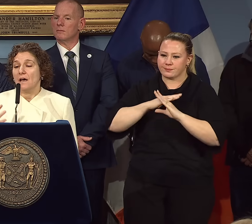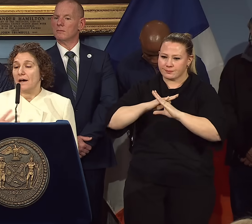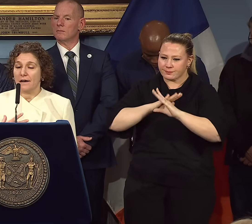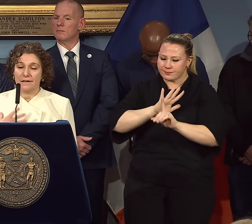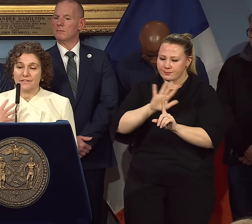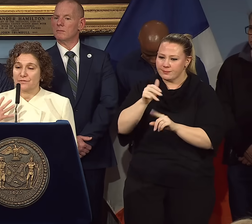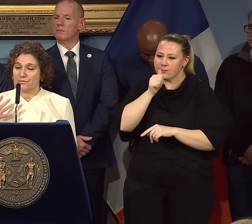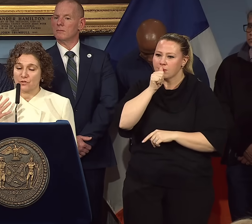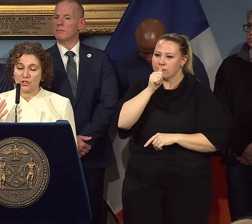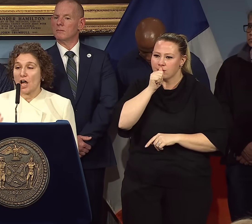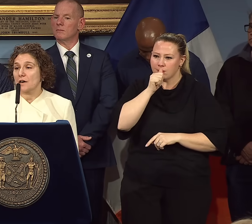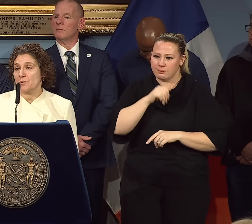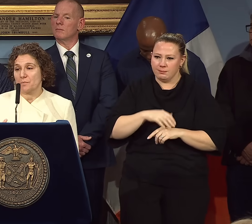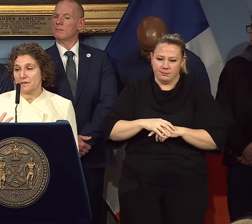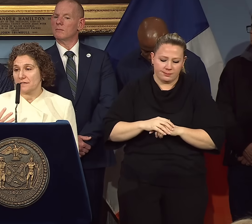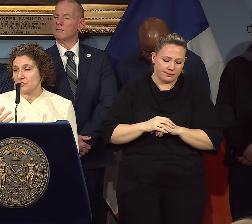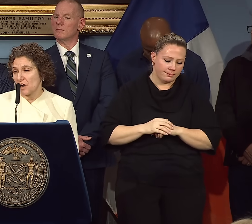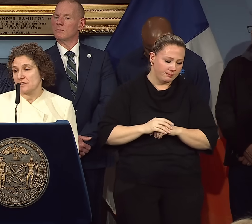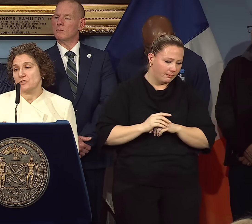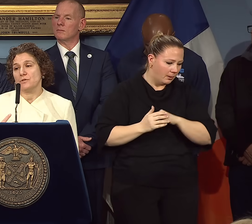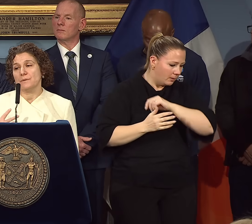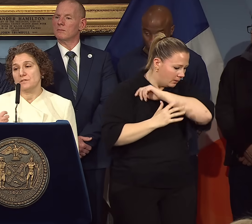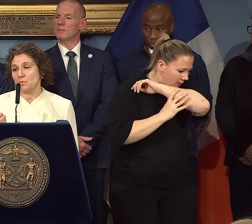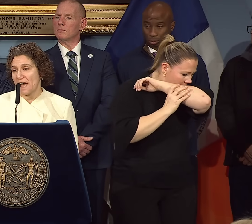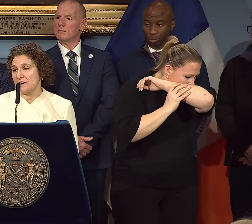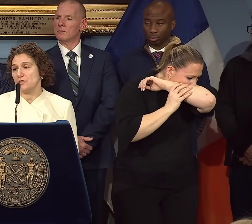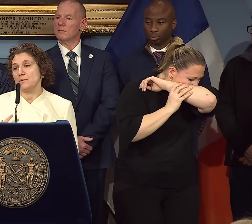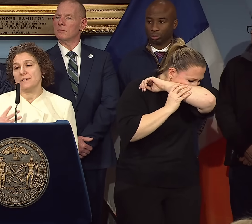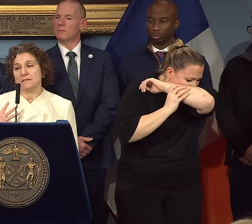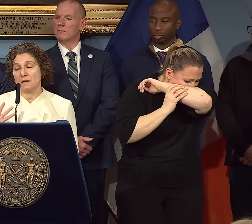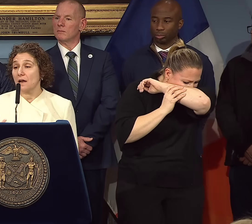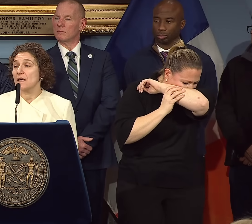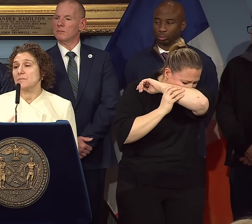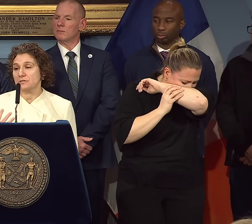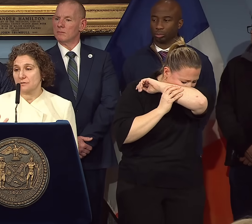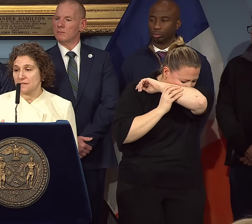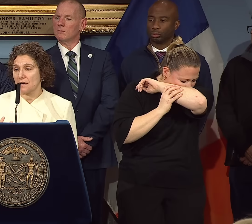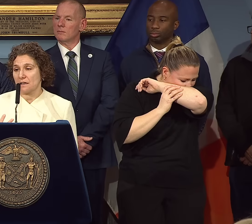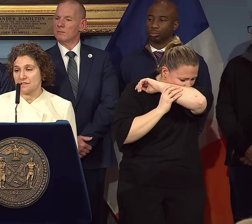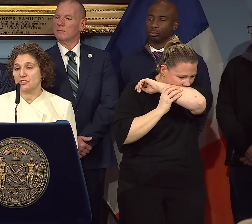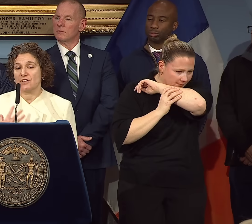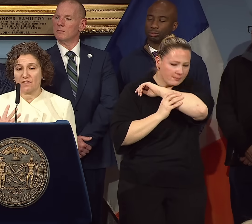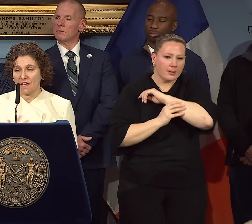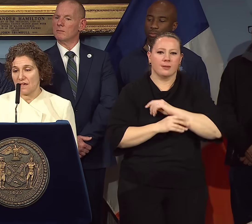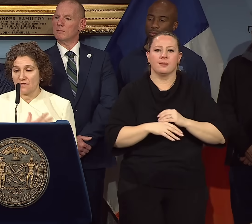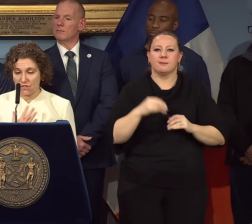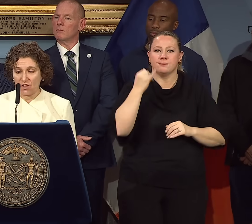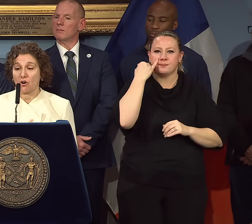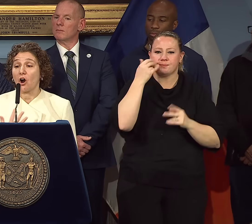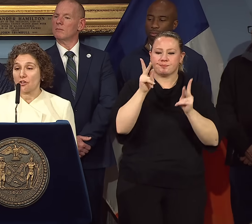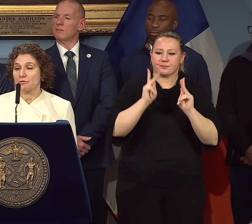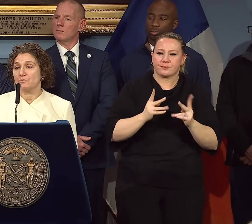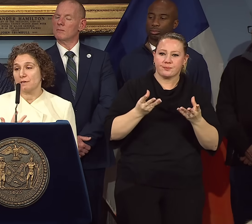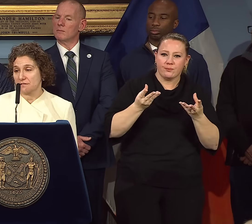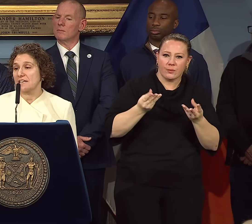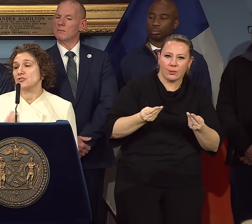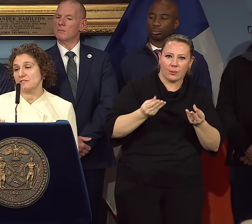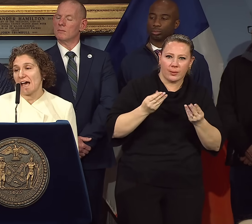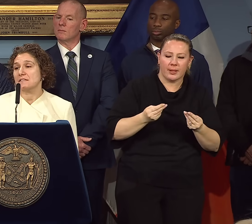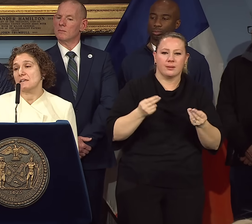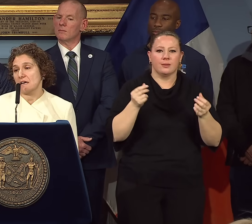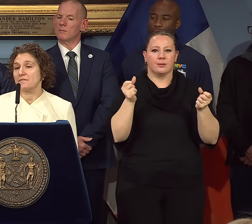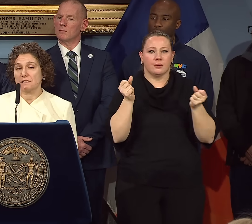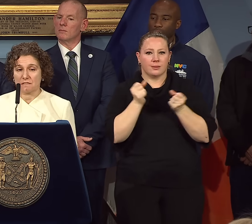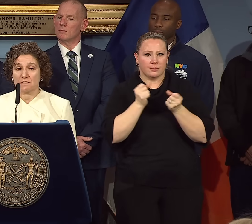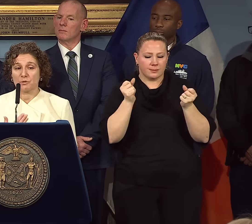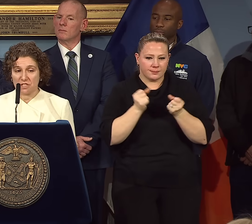is not appropriately dressed, who is wet, who is unable to acknowledge that there are the real dangers.